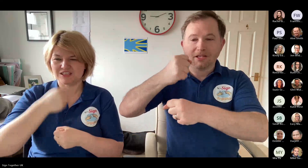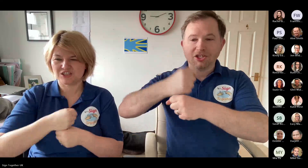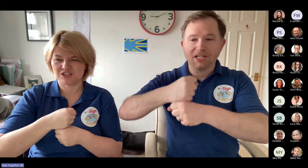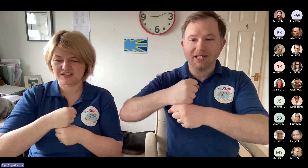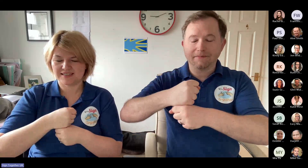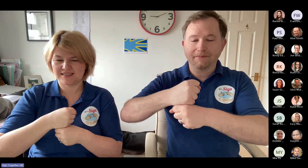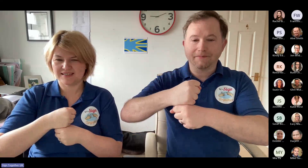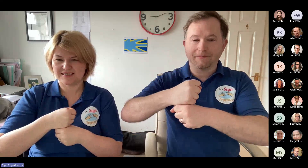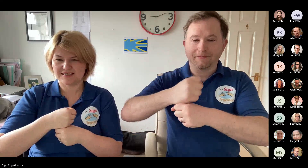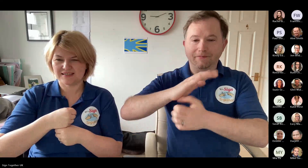G.